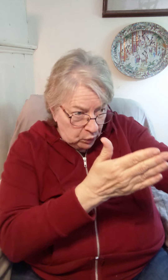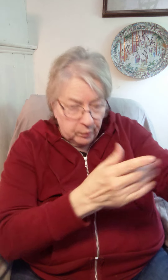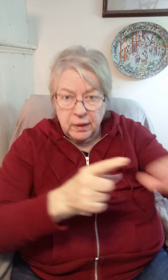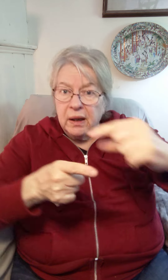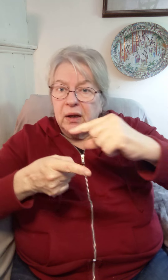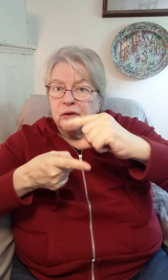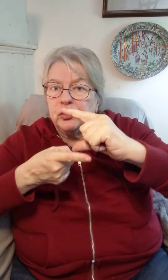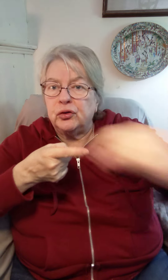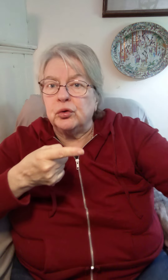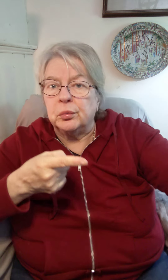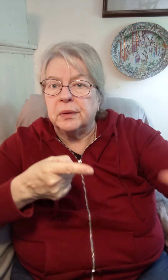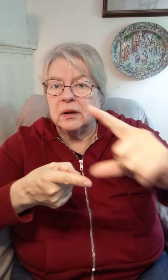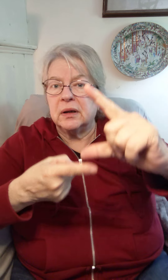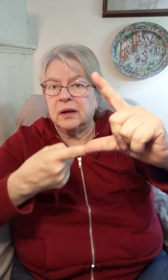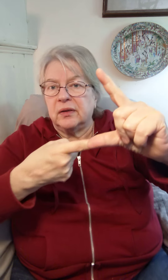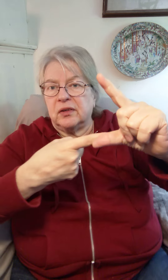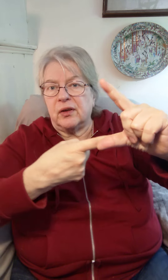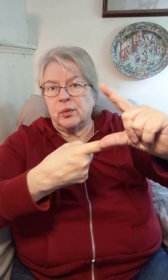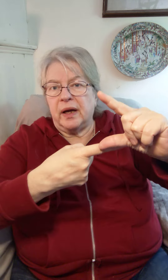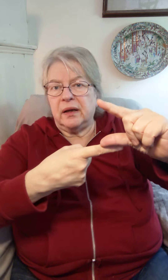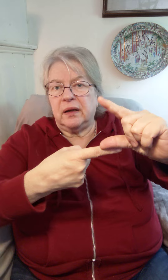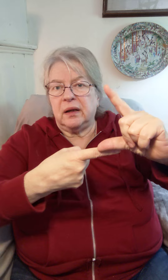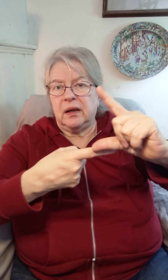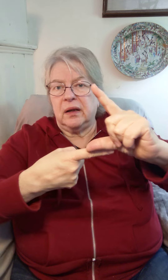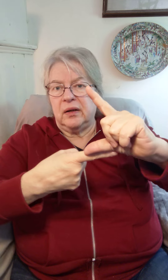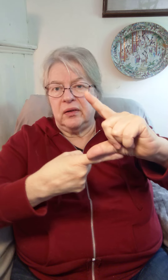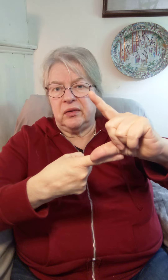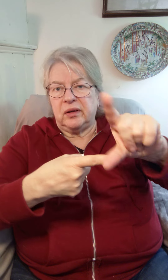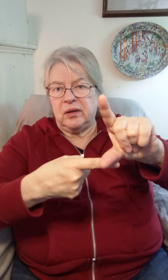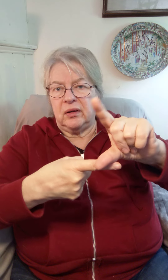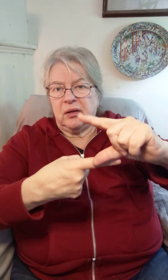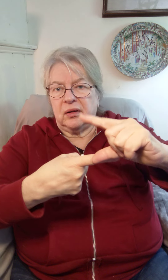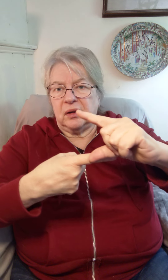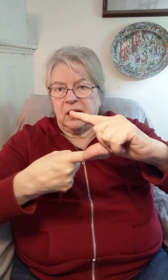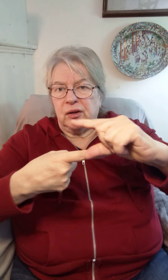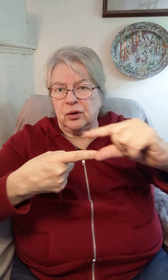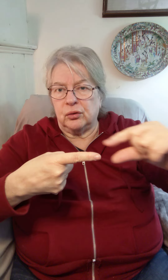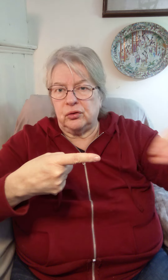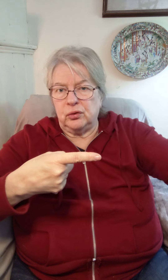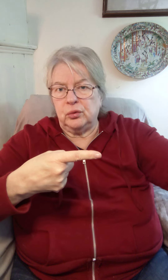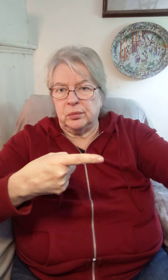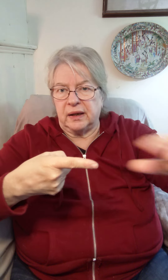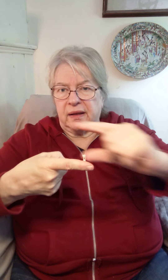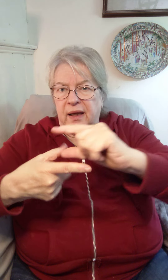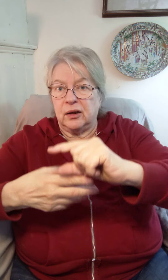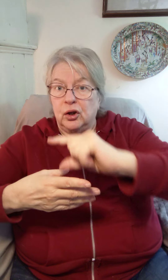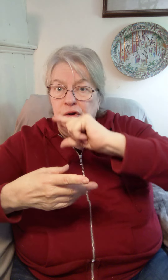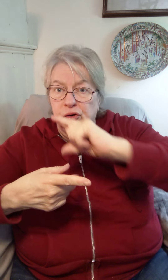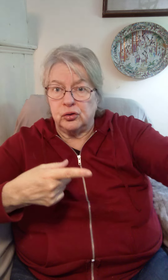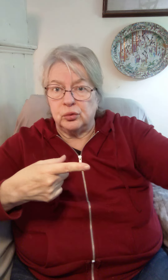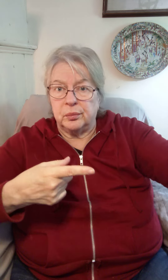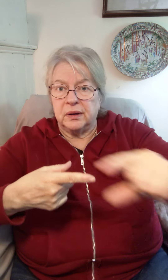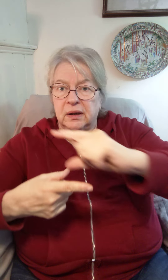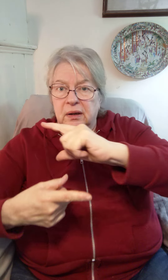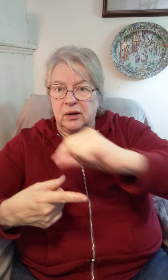Boom, zoom. It's another way. See, and you go zoom like that. Zoom. You